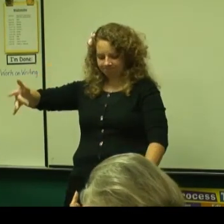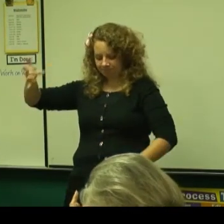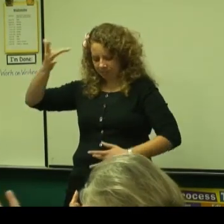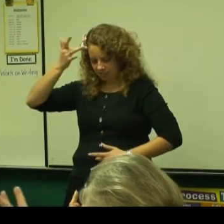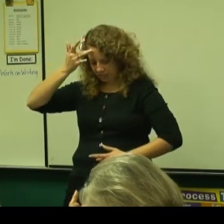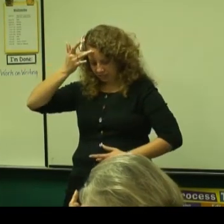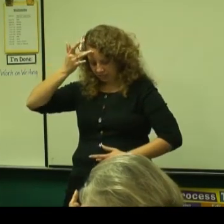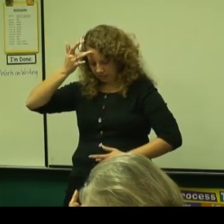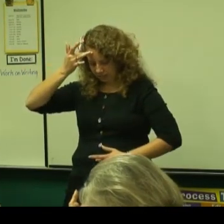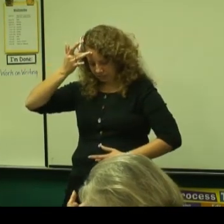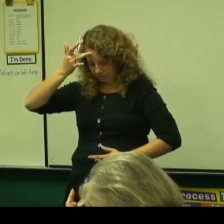Sick.